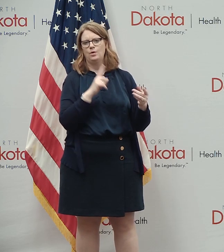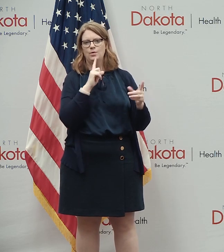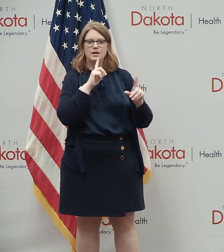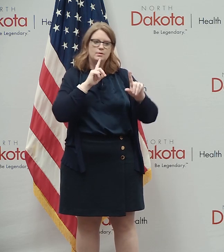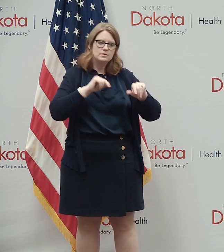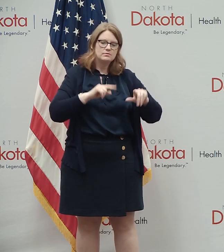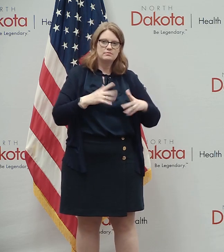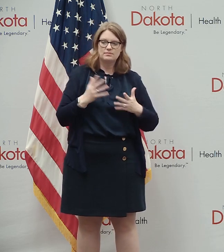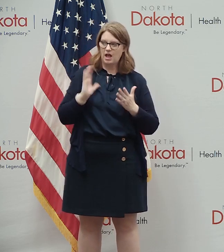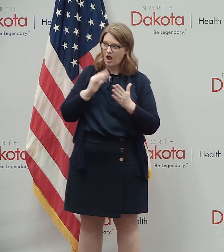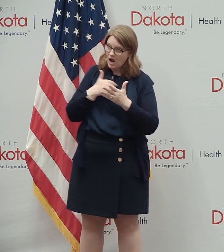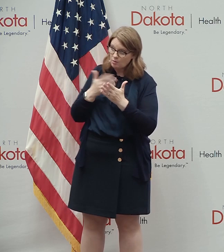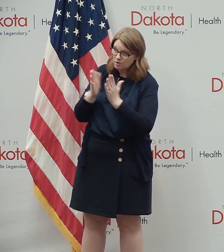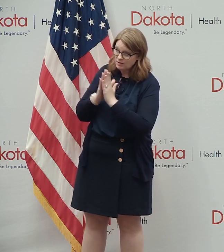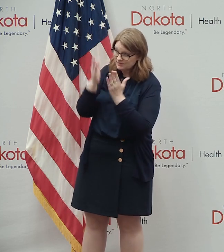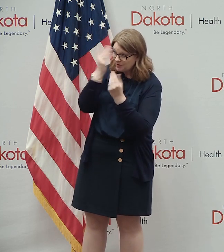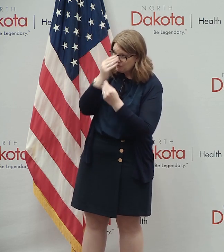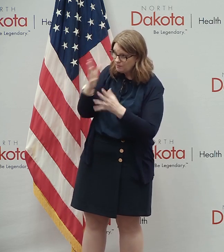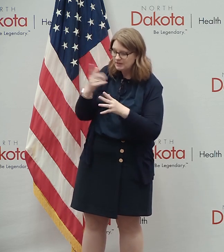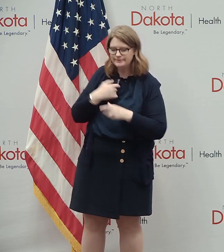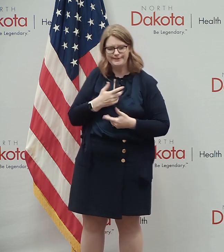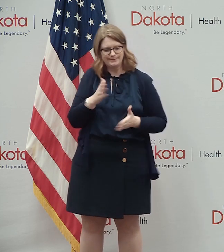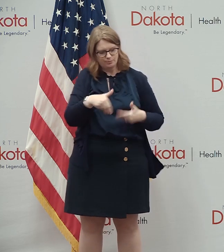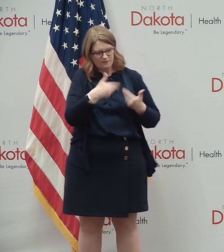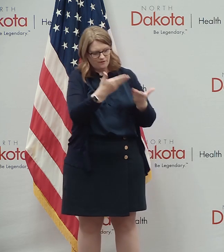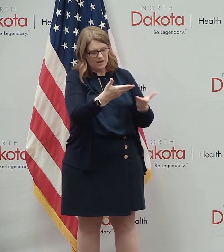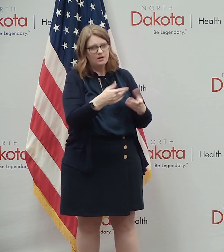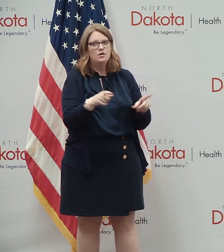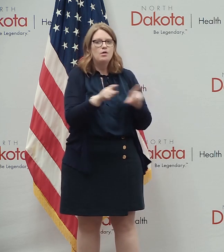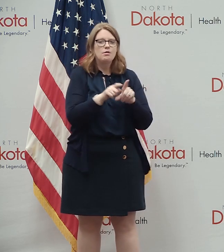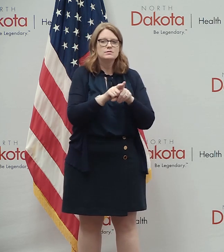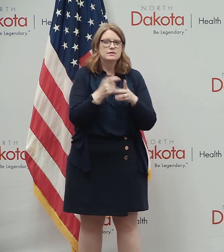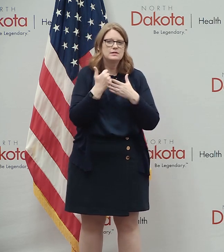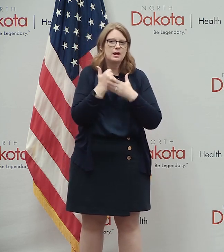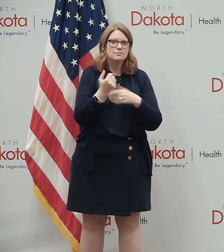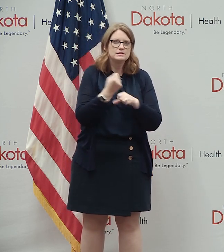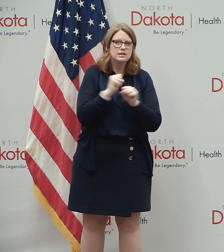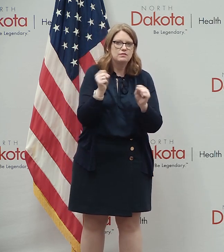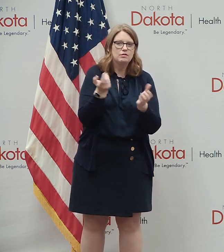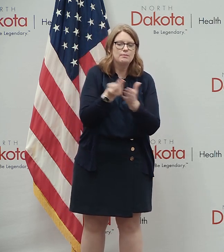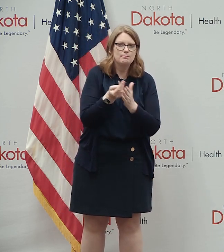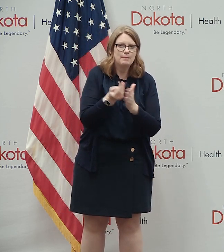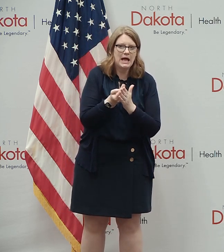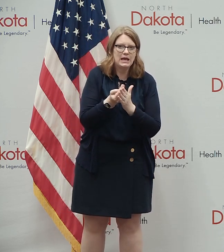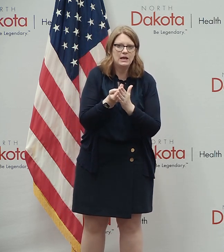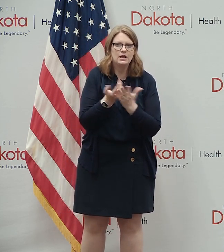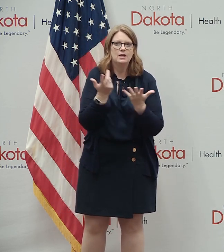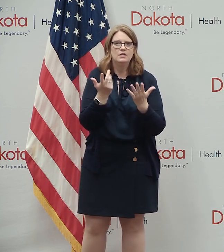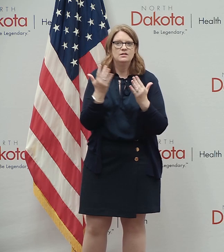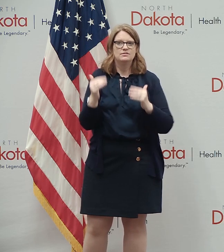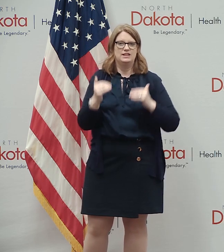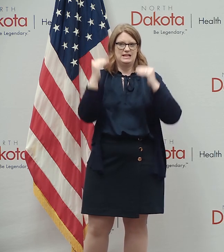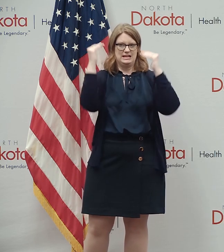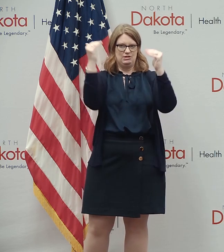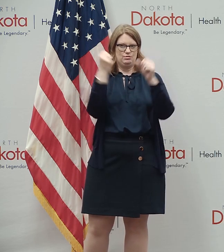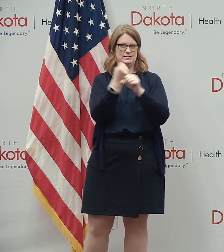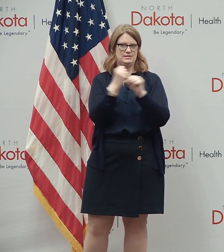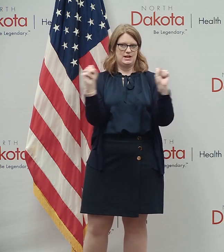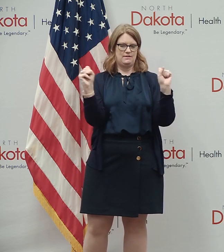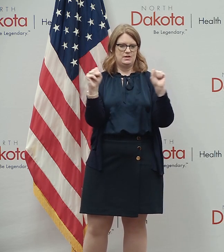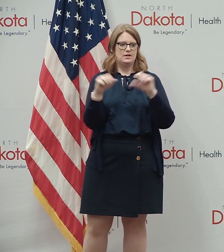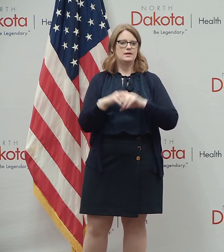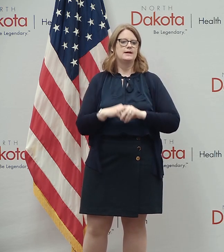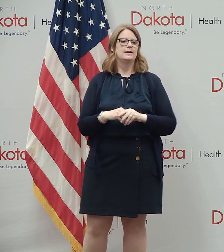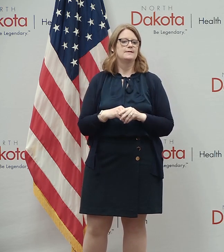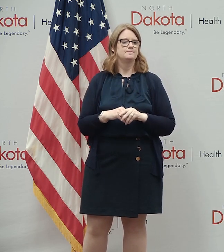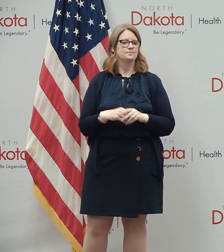our requests for information and also helping us secure or try to secure funds for those increased safety needs.